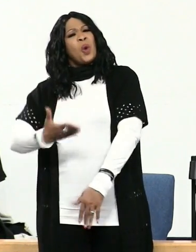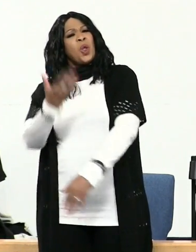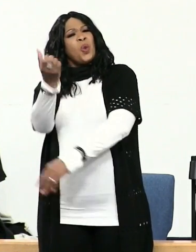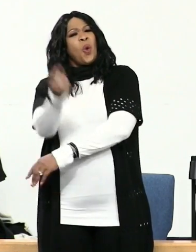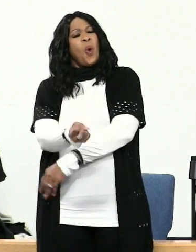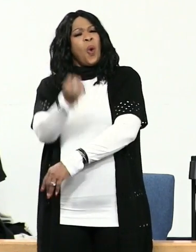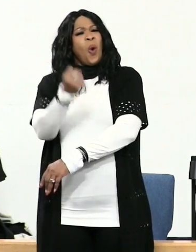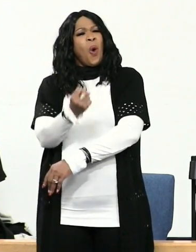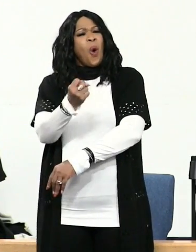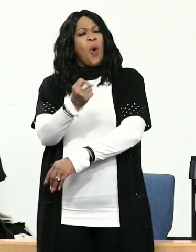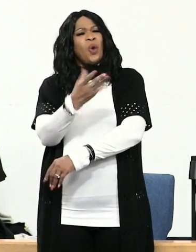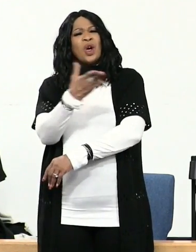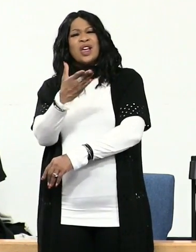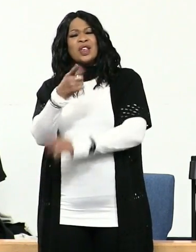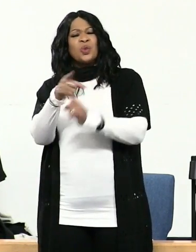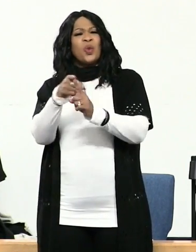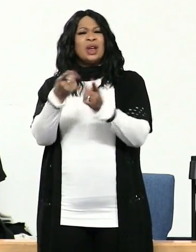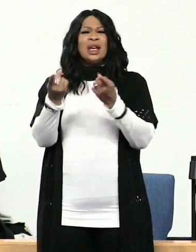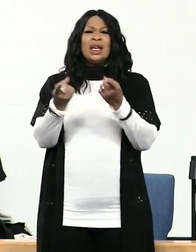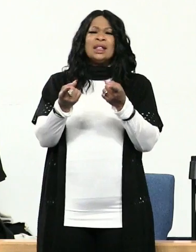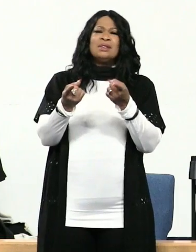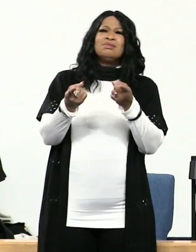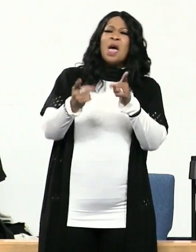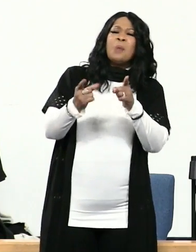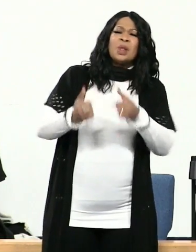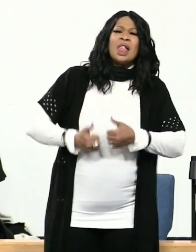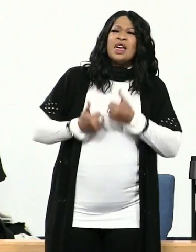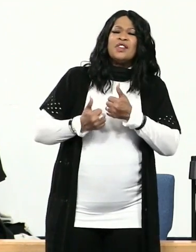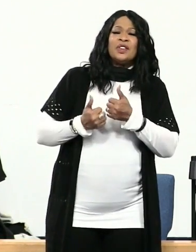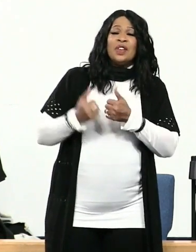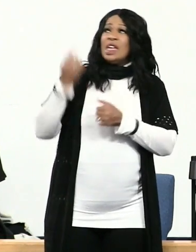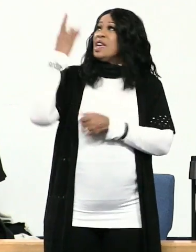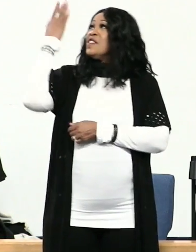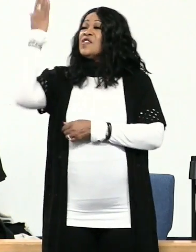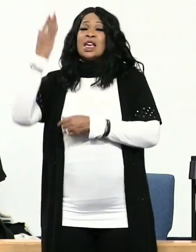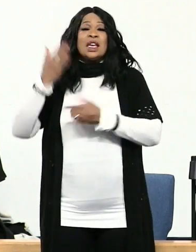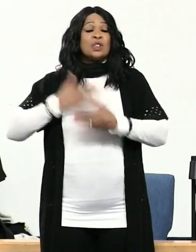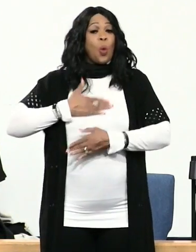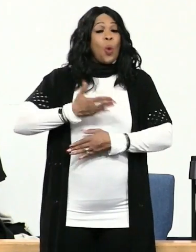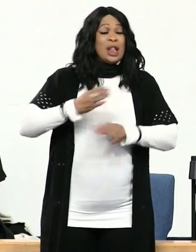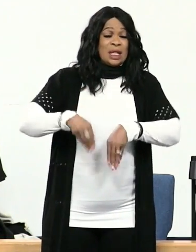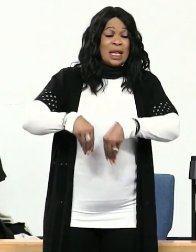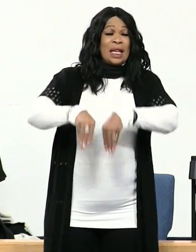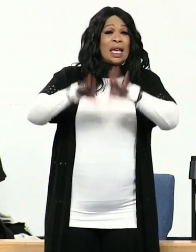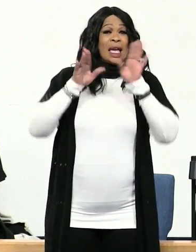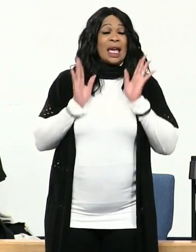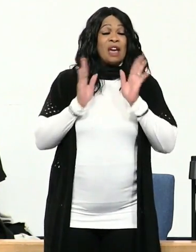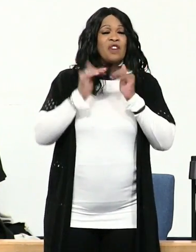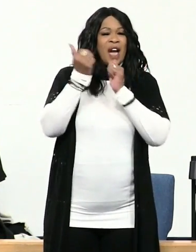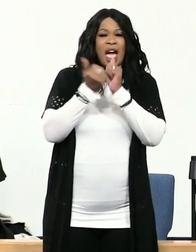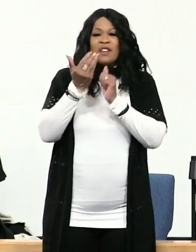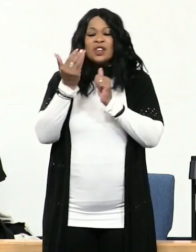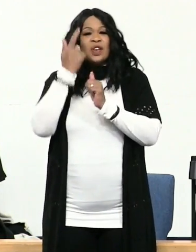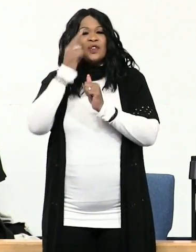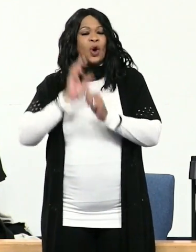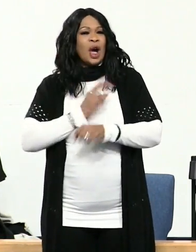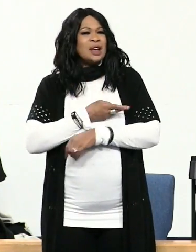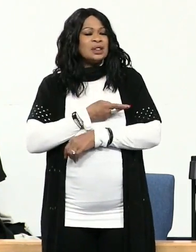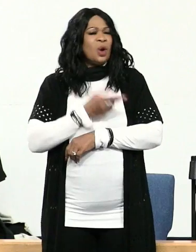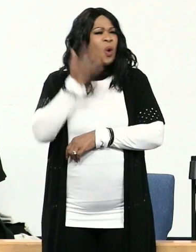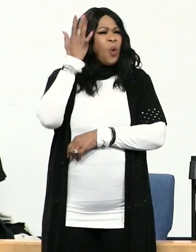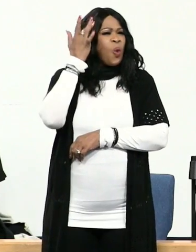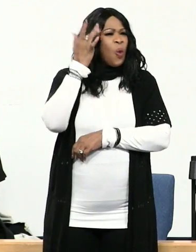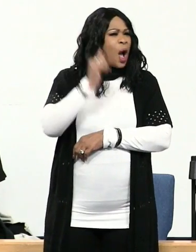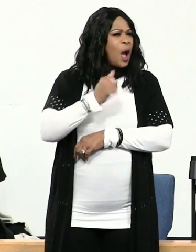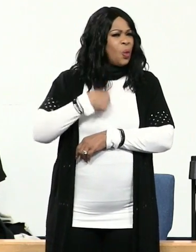to living for him? If he's willing to give up everything for us, why aren't we willing to give up